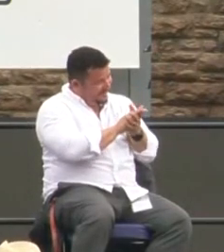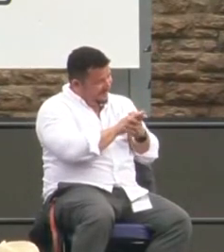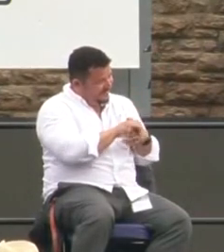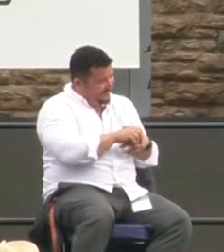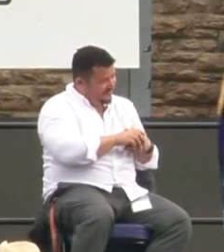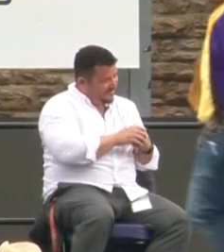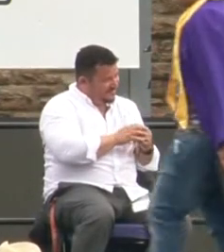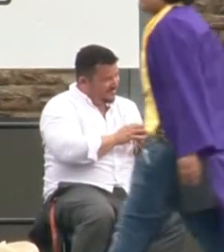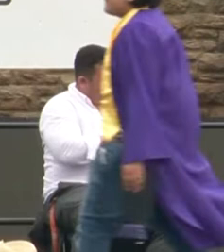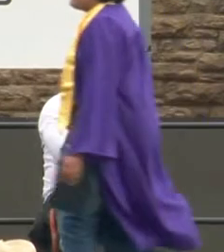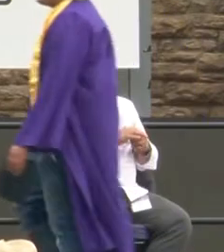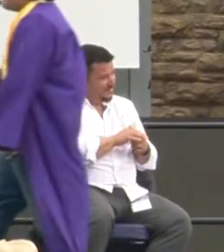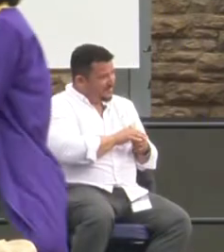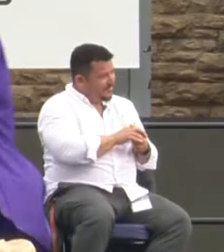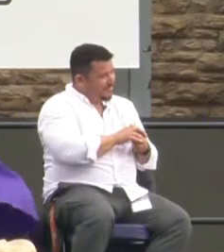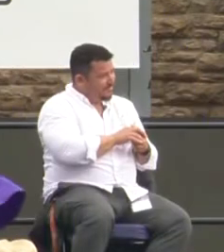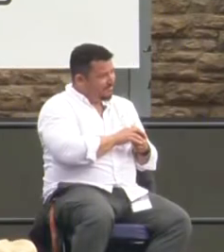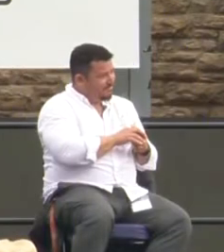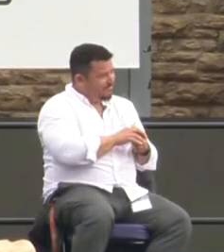Misael De Vicente.